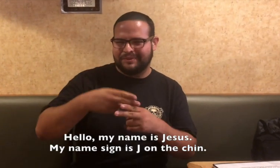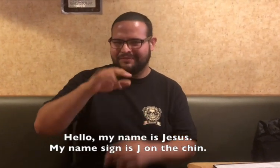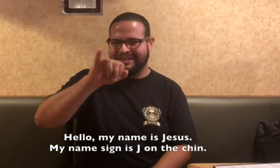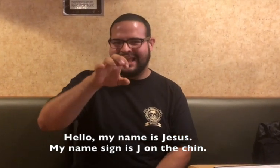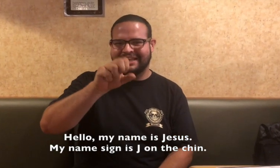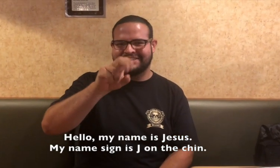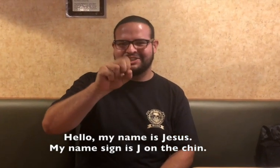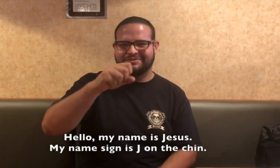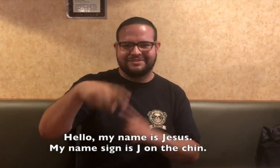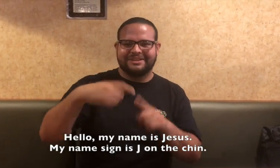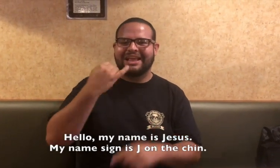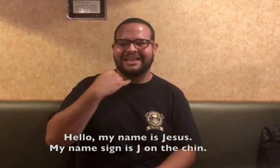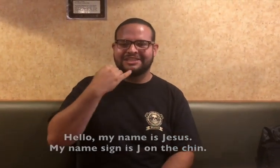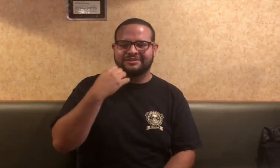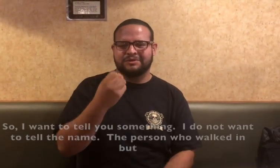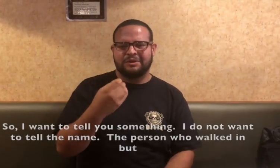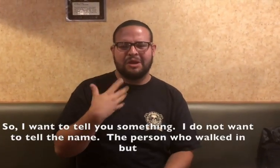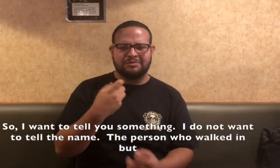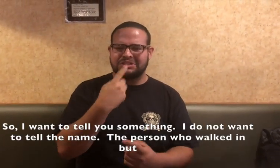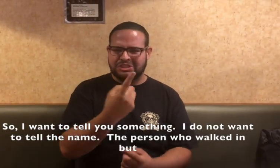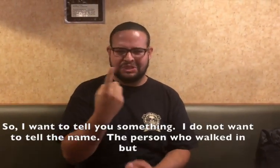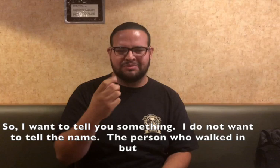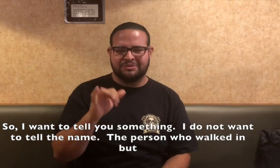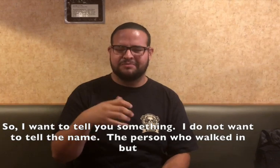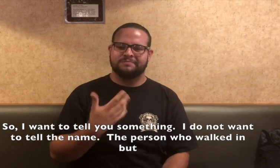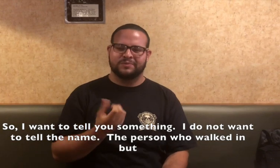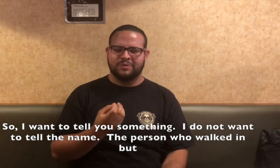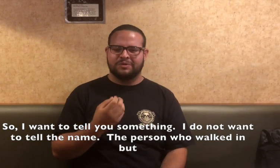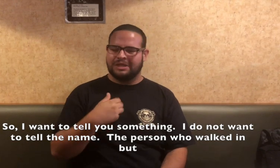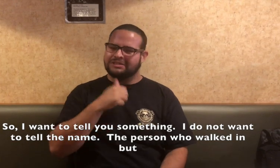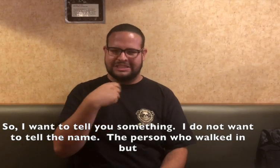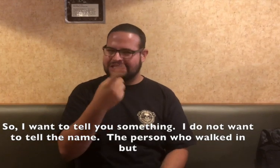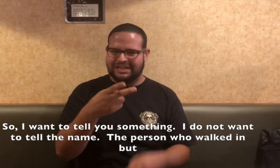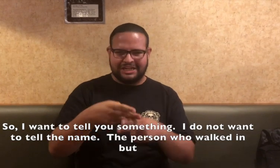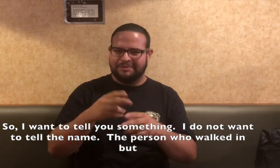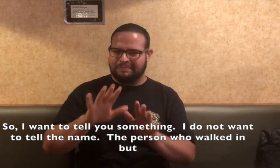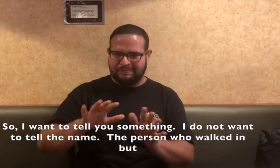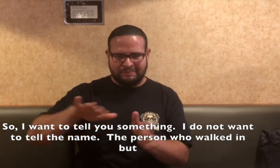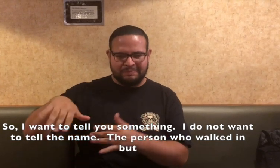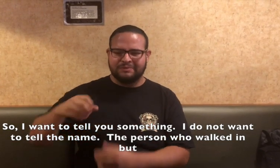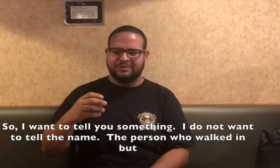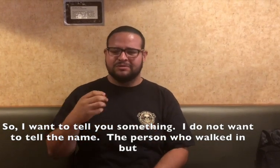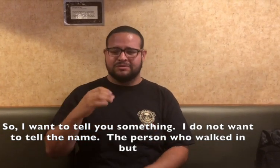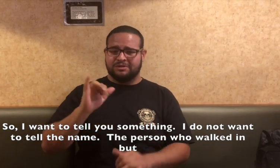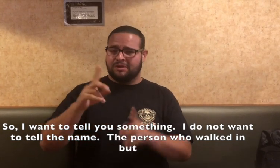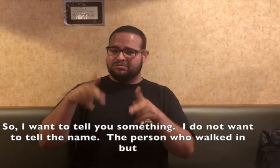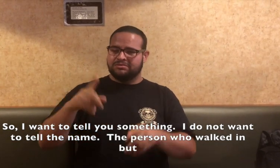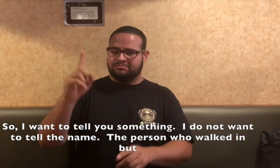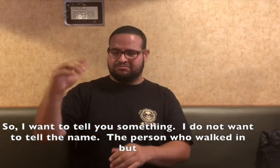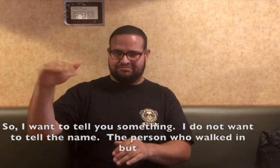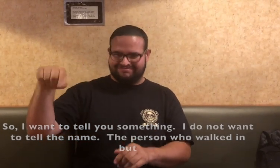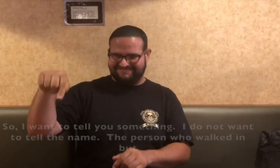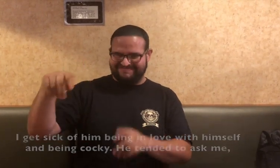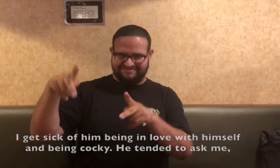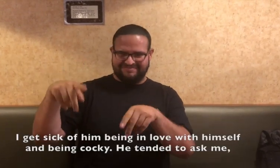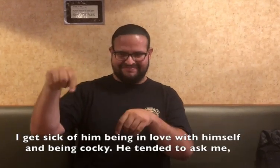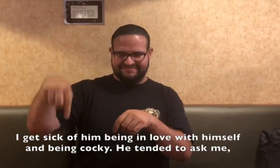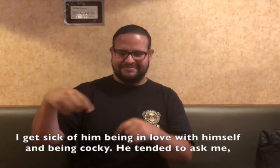Hello, my name is Jesus. This is my sign name. So I want to tell you something. I do not want to tell the name, but the person who walked